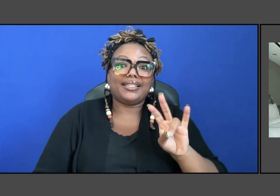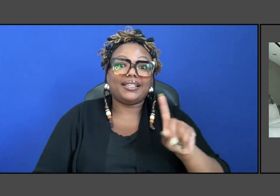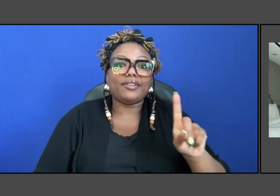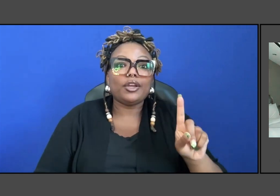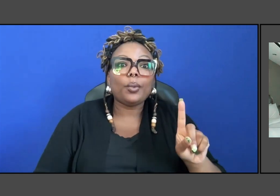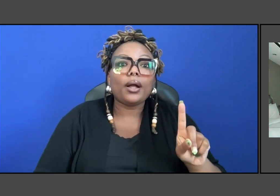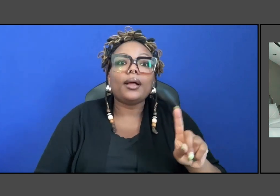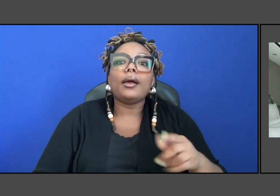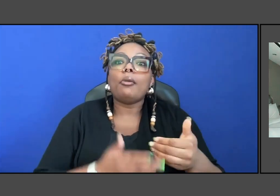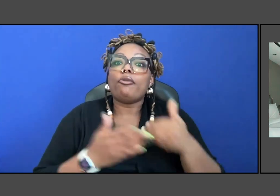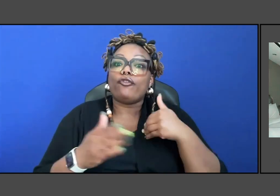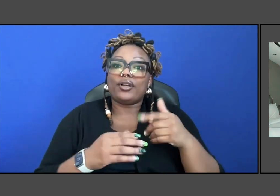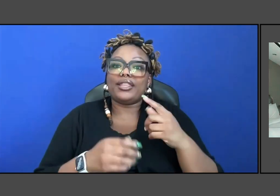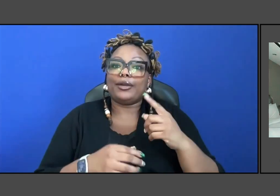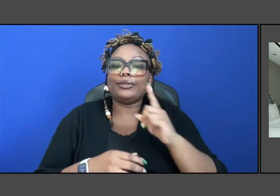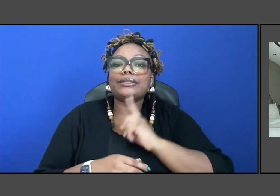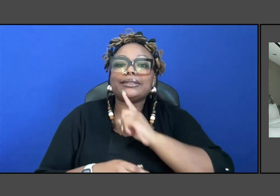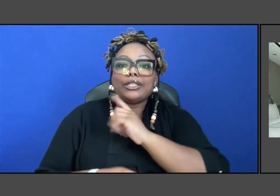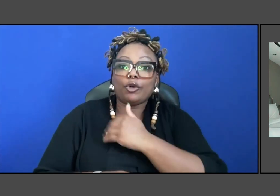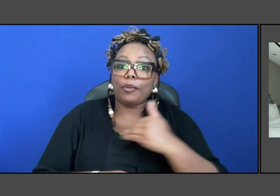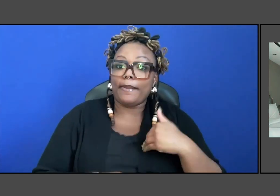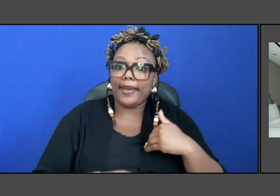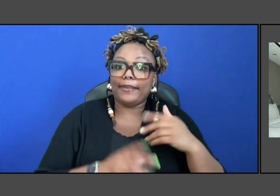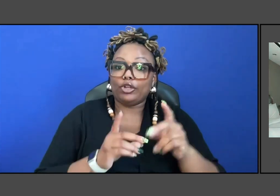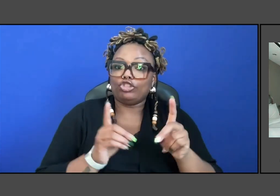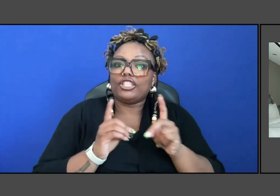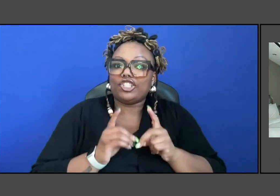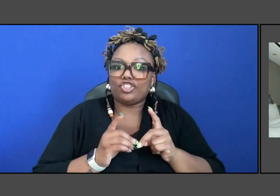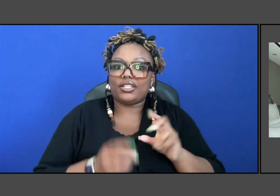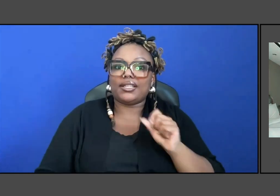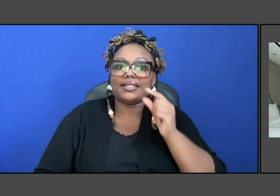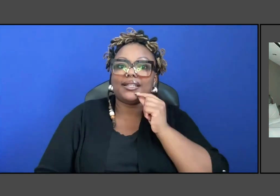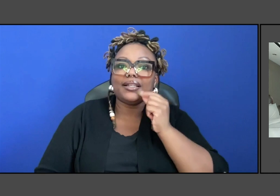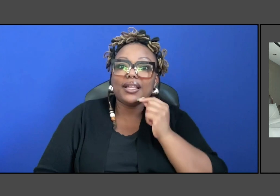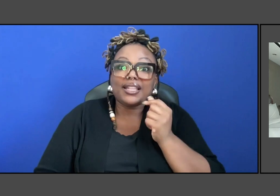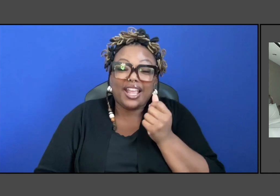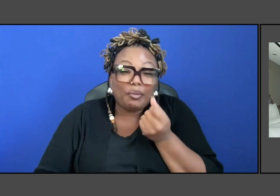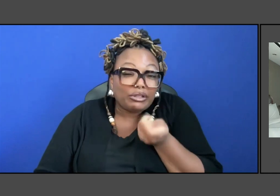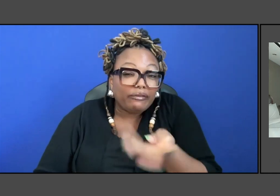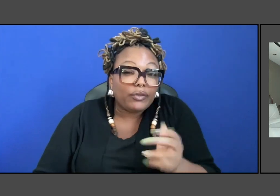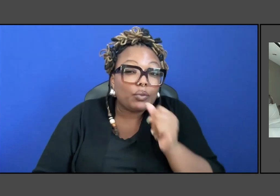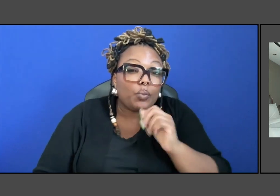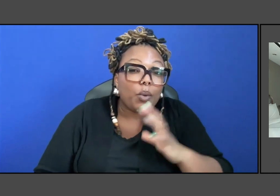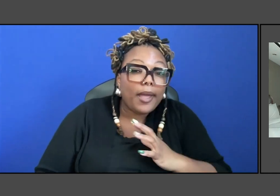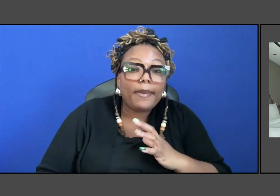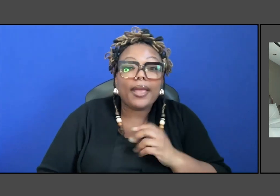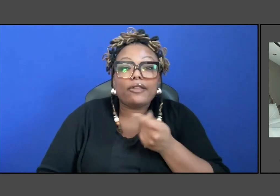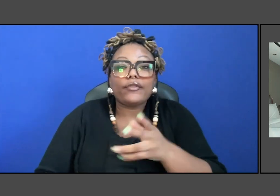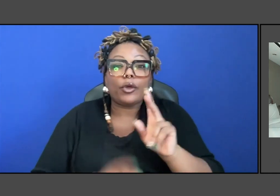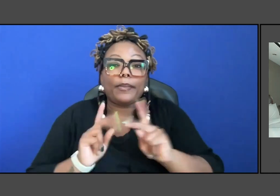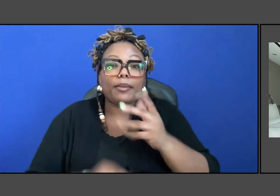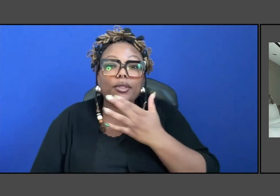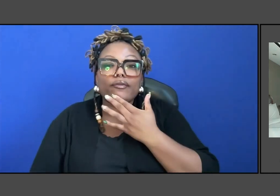Antonio. So very few women and very few people of color actually had a chance to win. She didn't, but she went on to